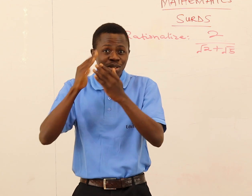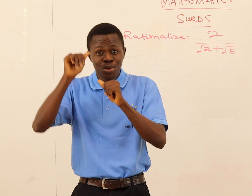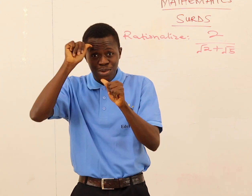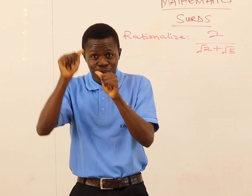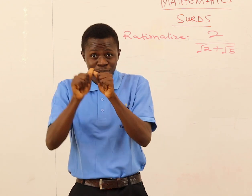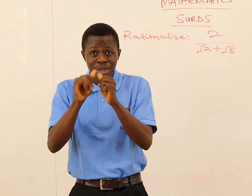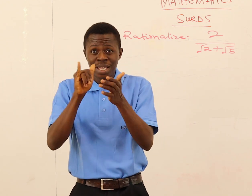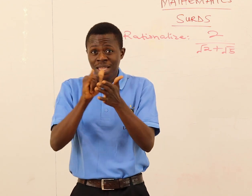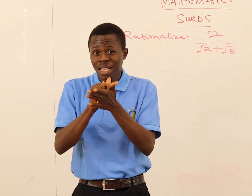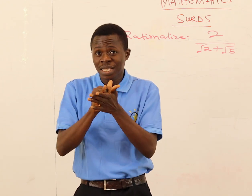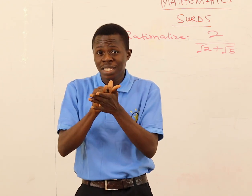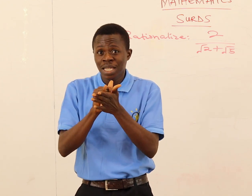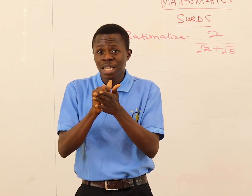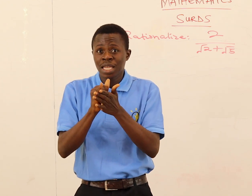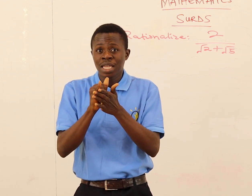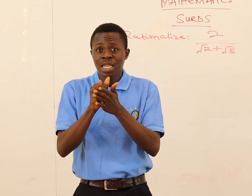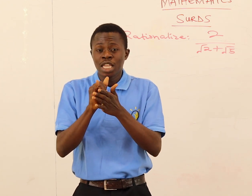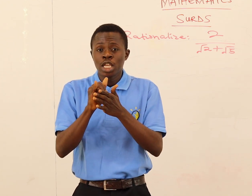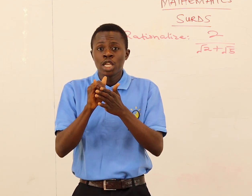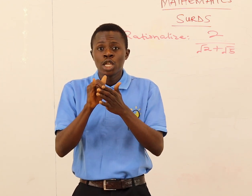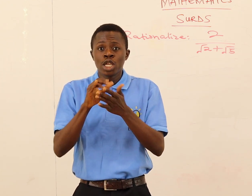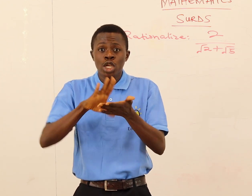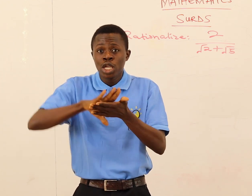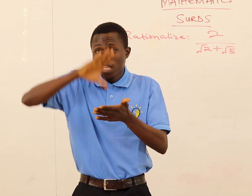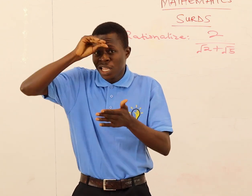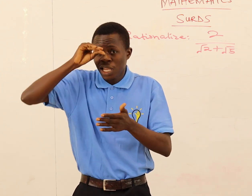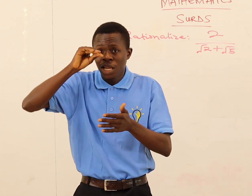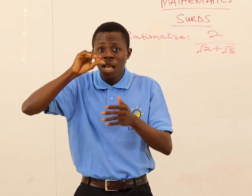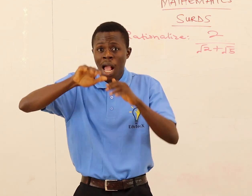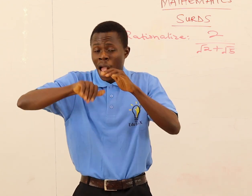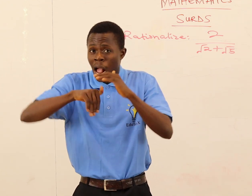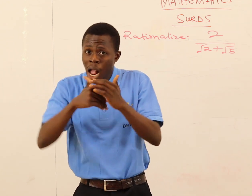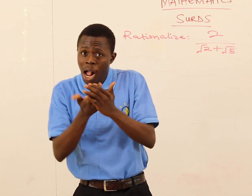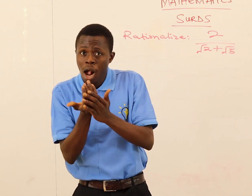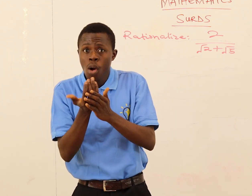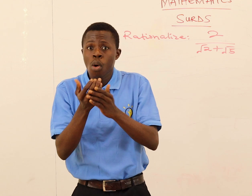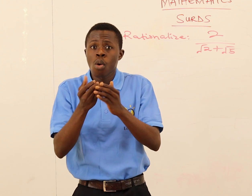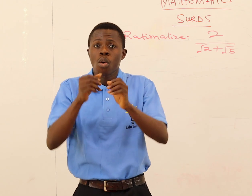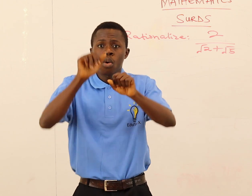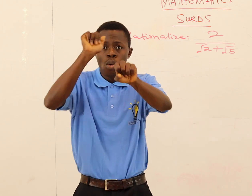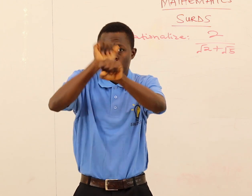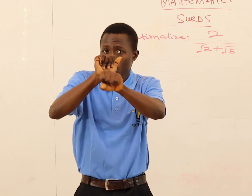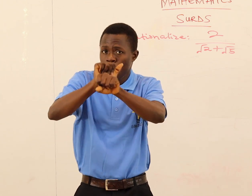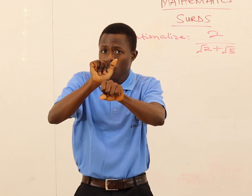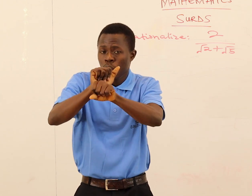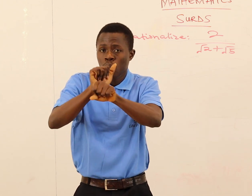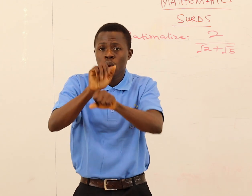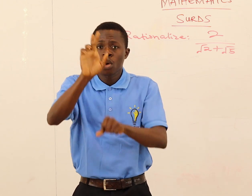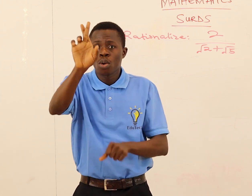You remember in the previous lessons or in the previous lesson, we discussed how